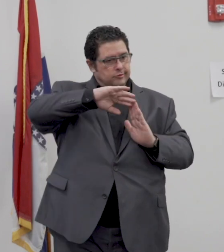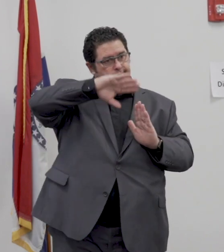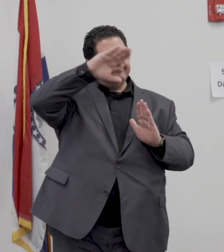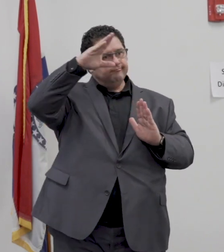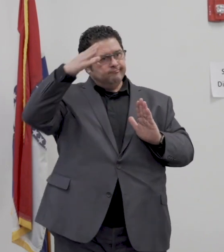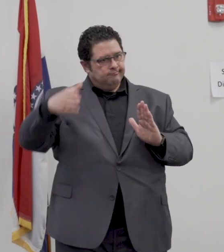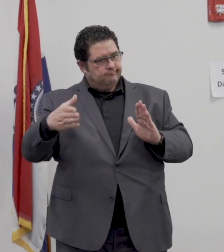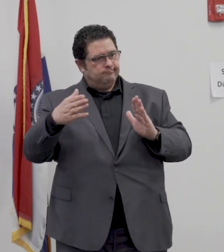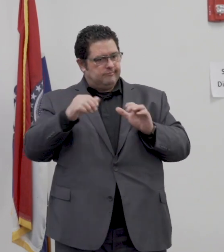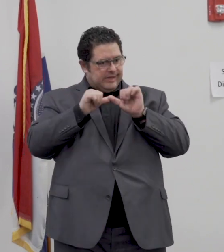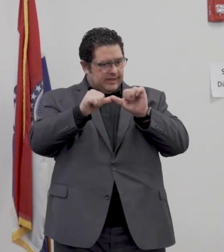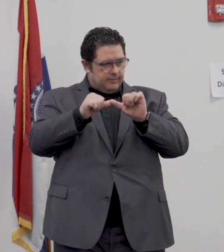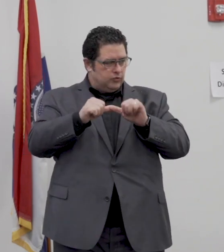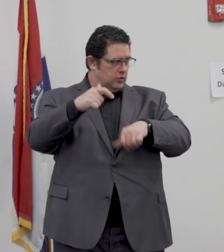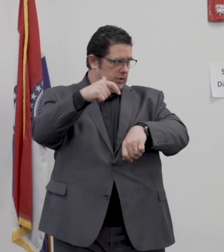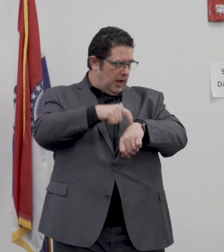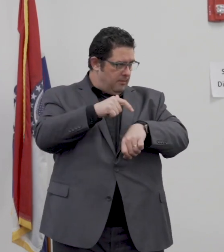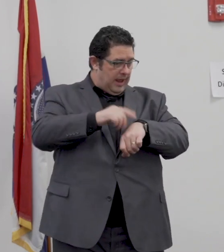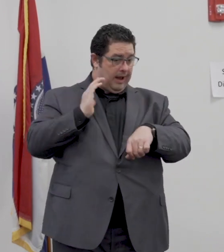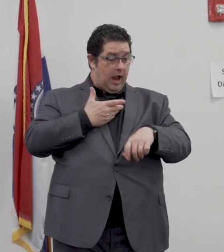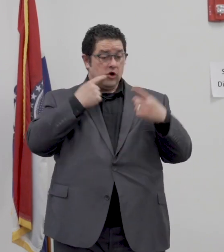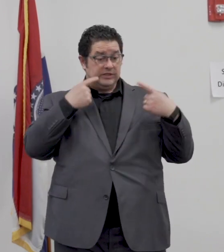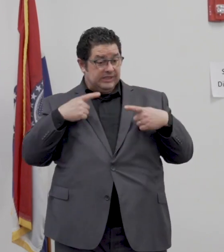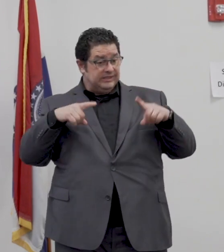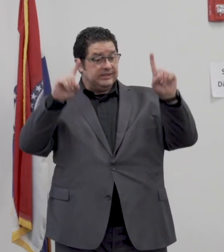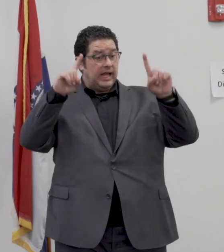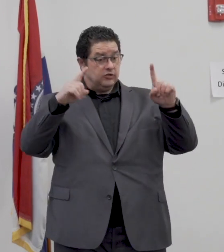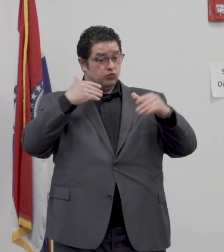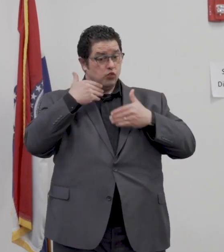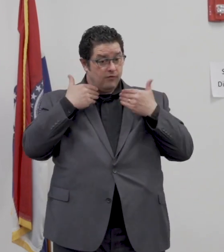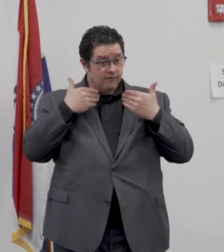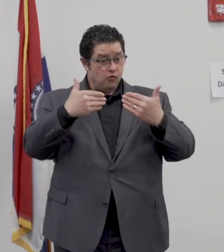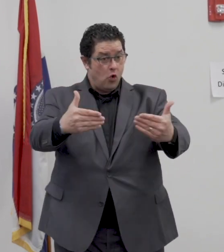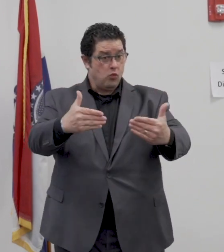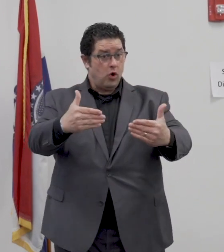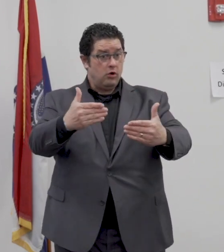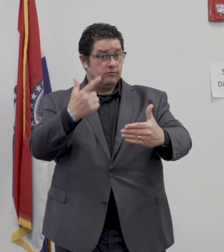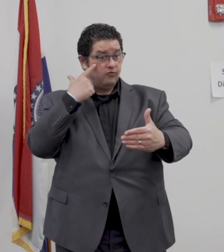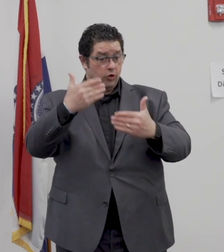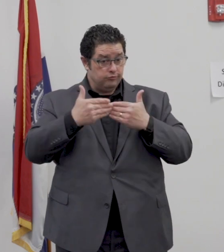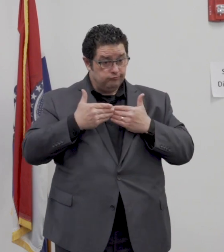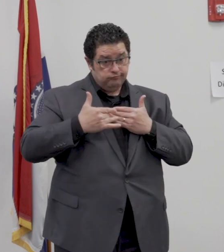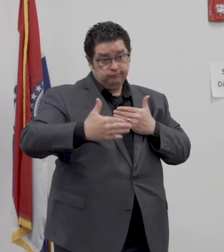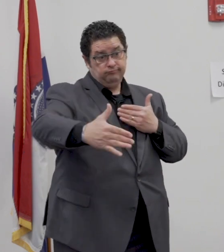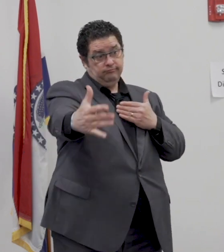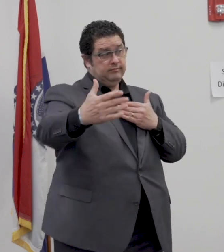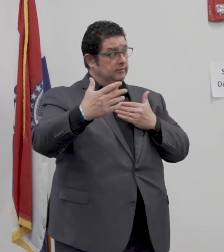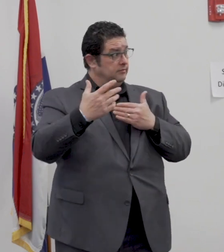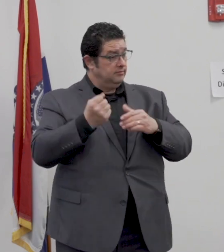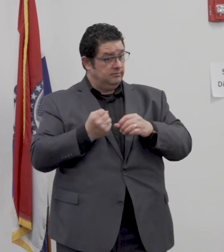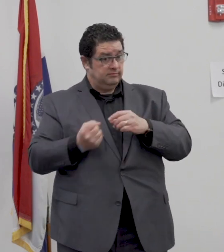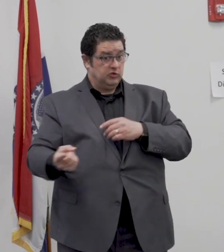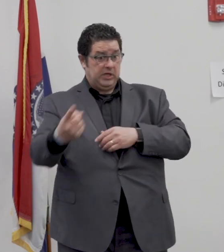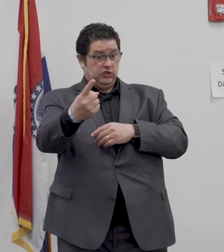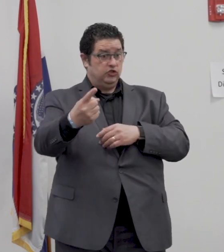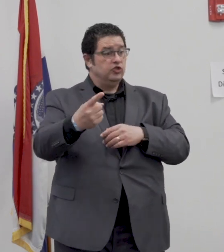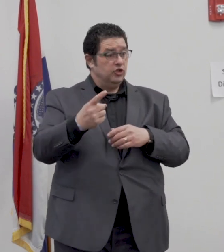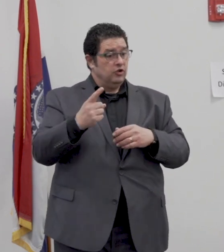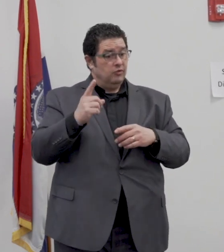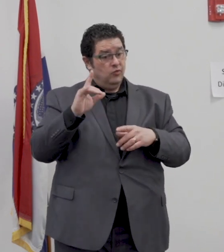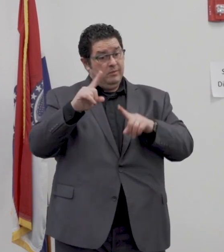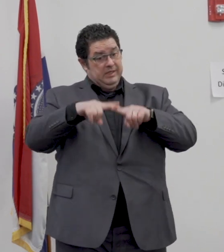timeline. Our success moving forward in the next year will depend on decisions that individuals